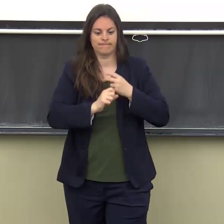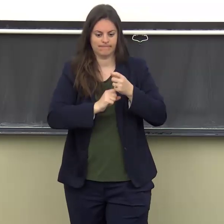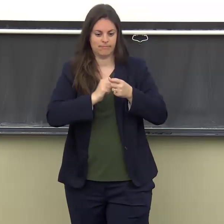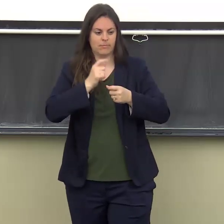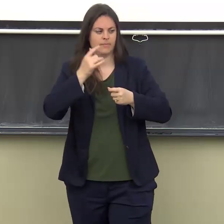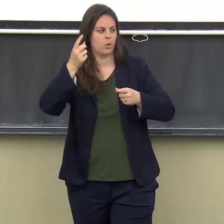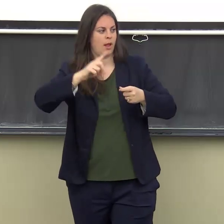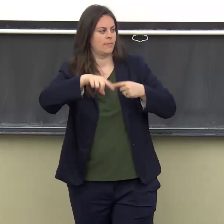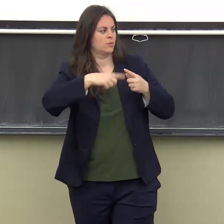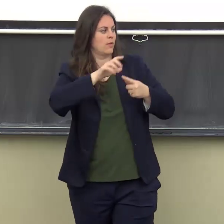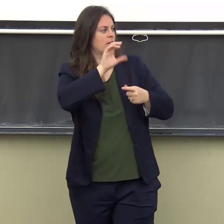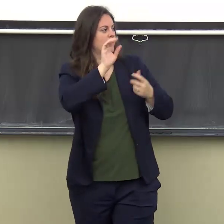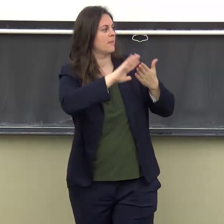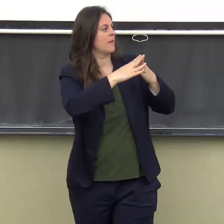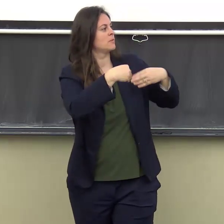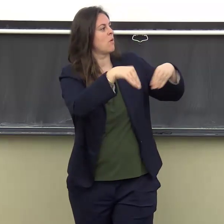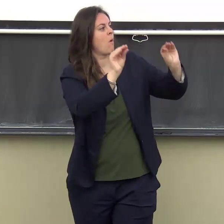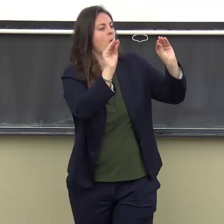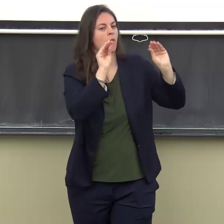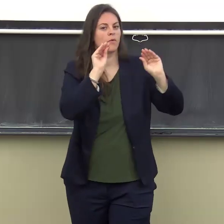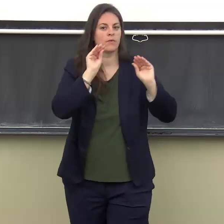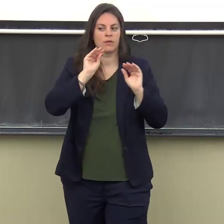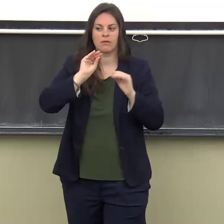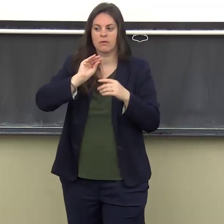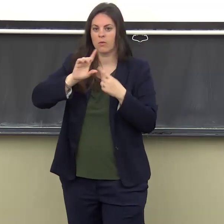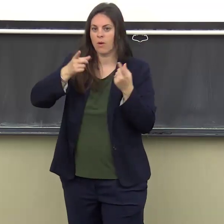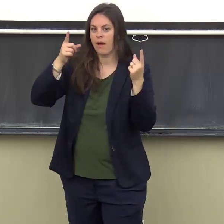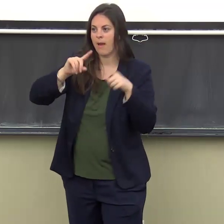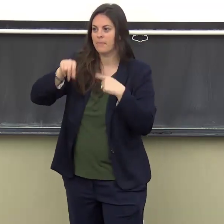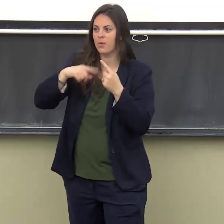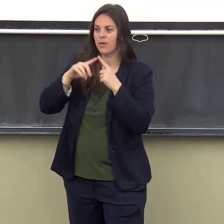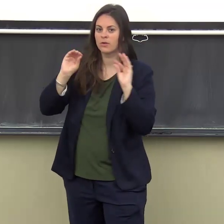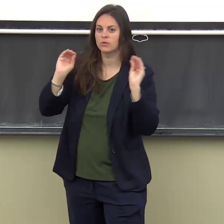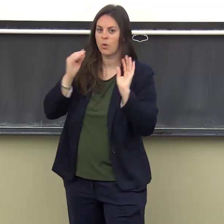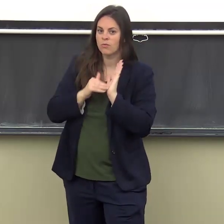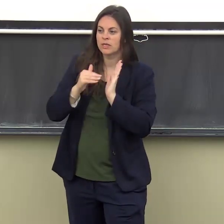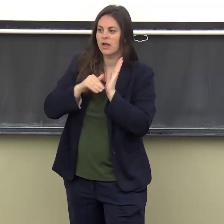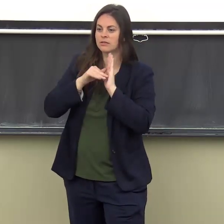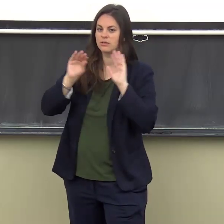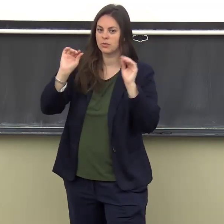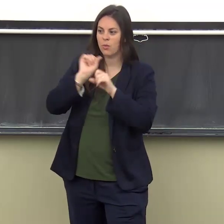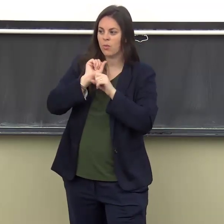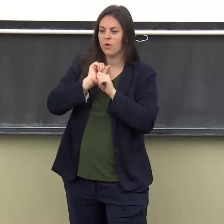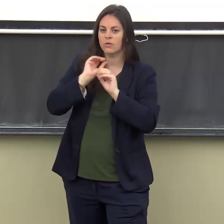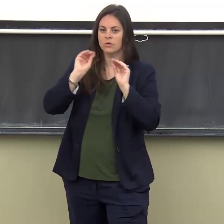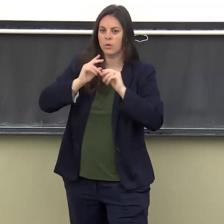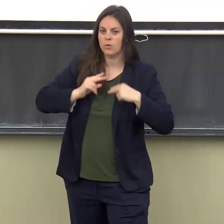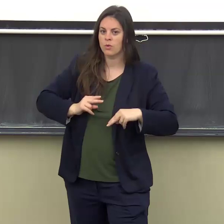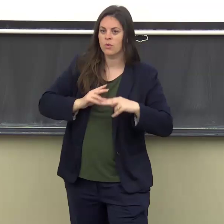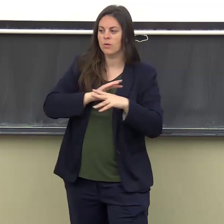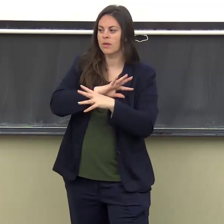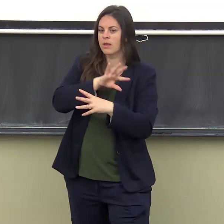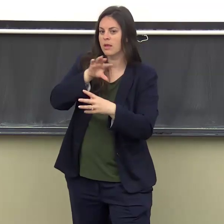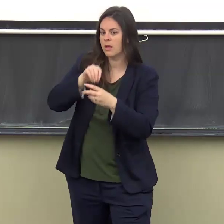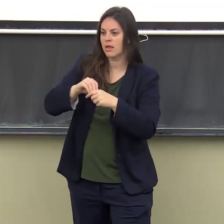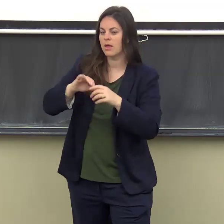sold? What are we doing about when this stuff doesn't work? There's no redundancy, there's no human. You think about the approach we've got to date with